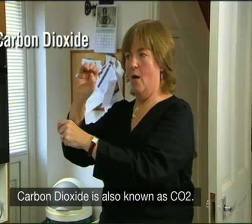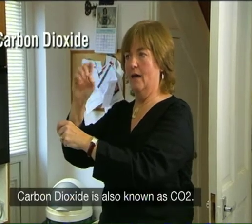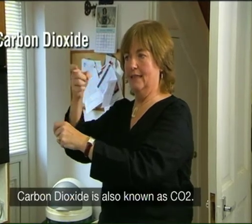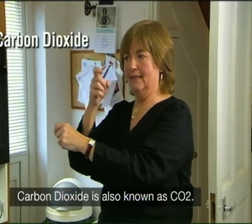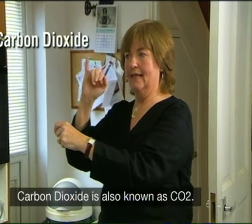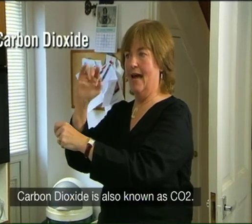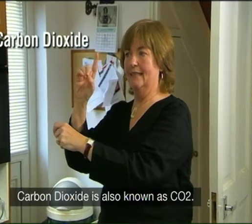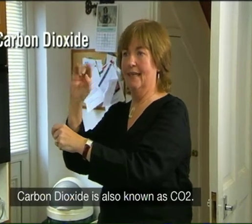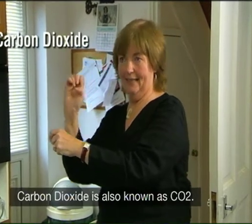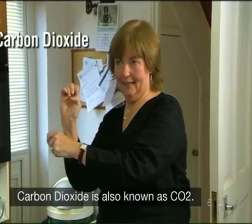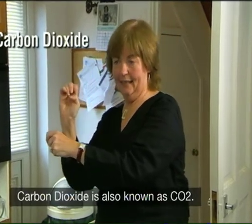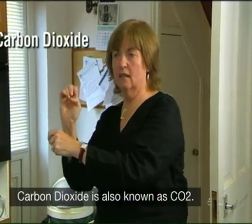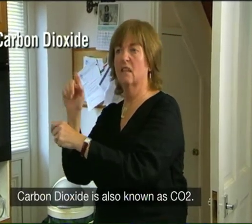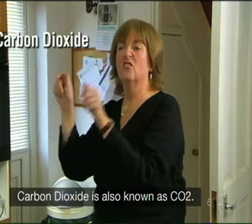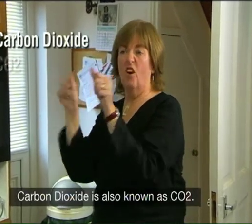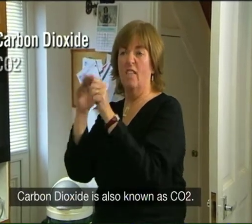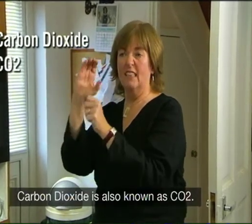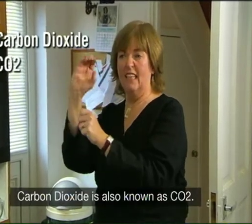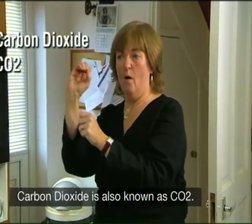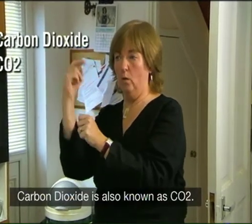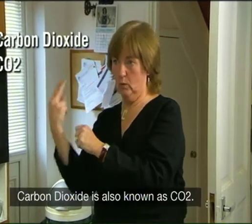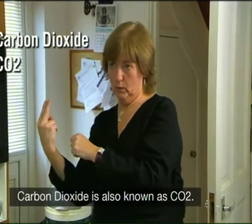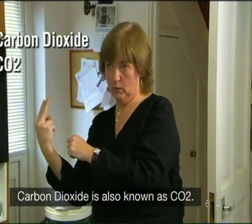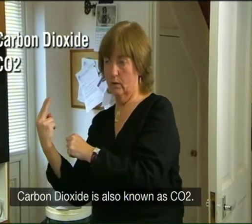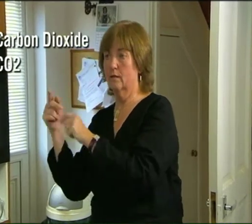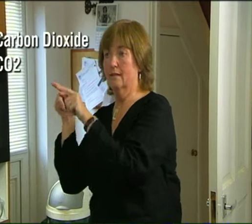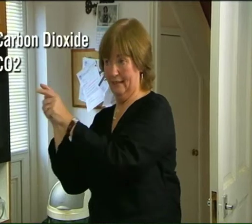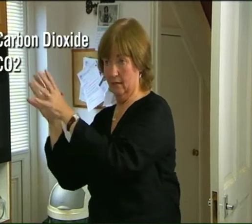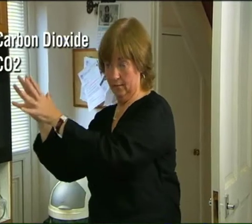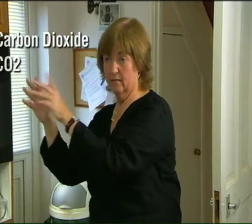Carbon dioxide is also known as CO2.